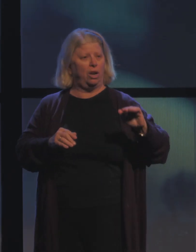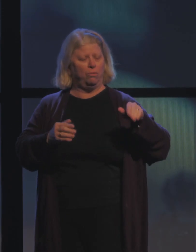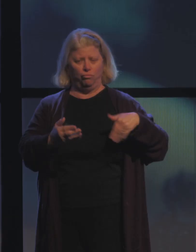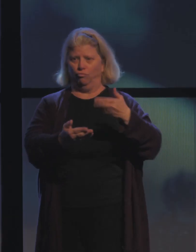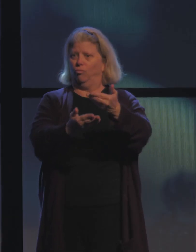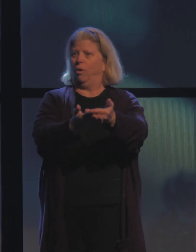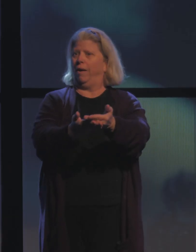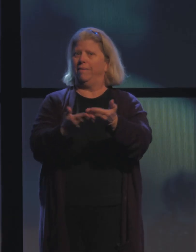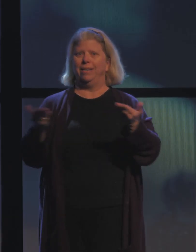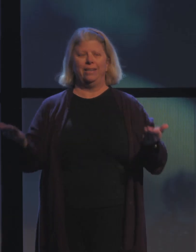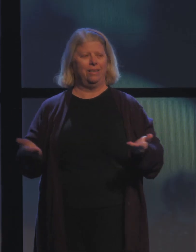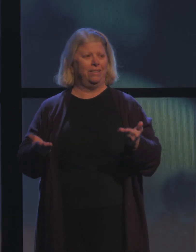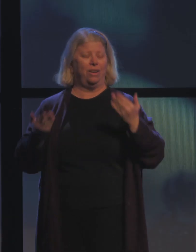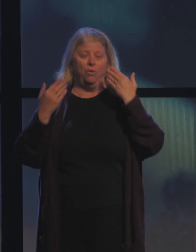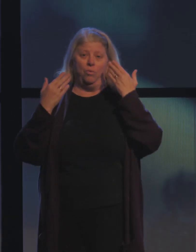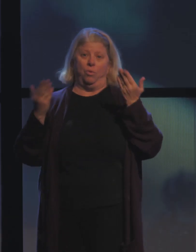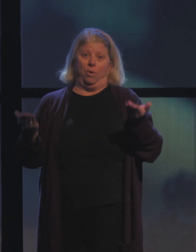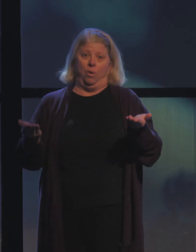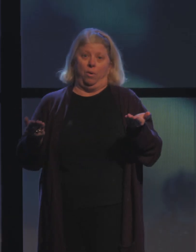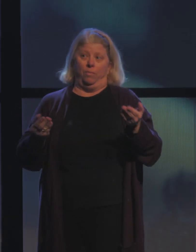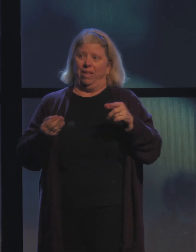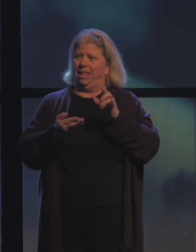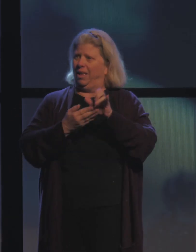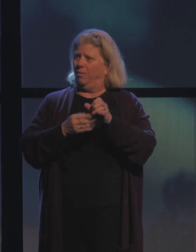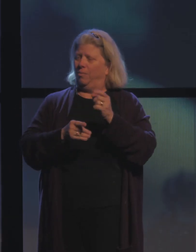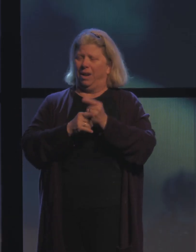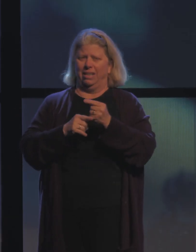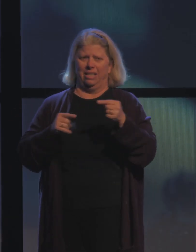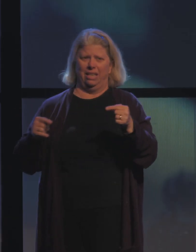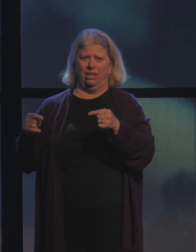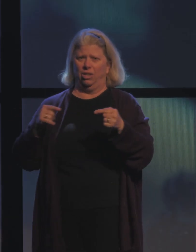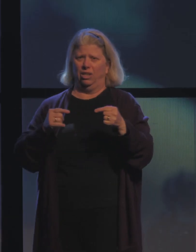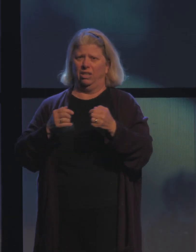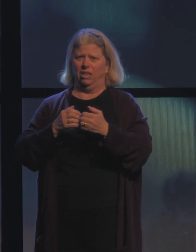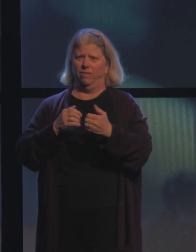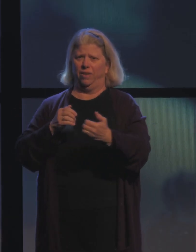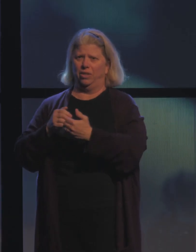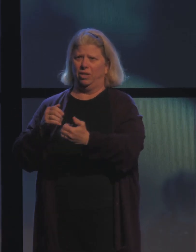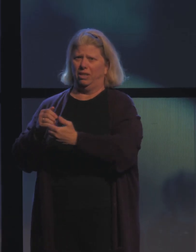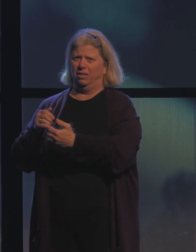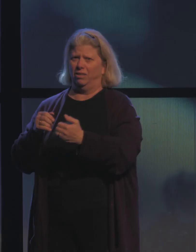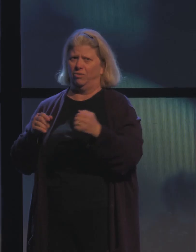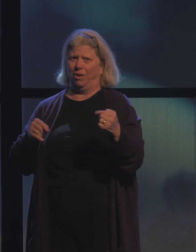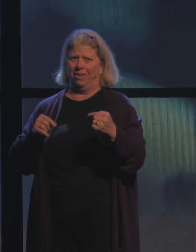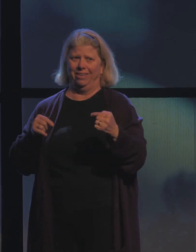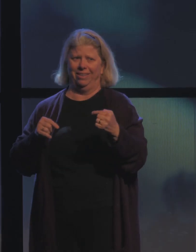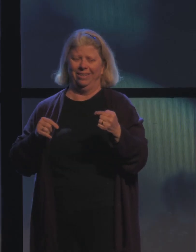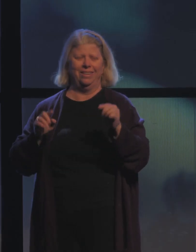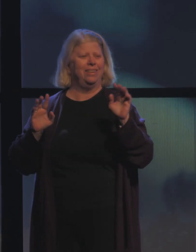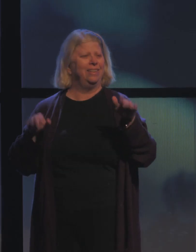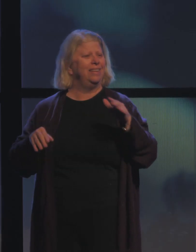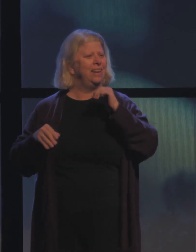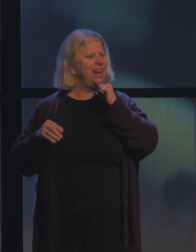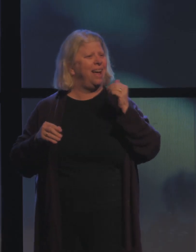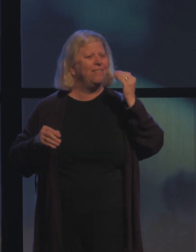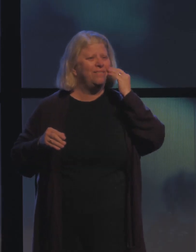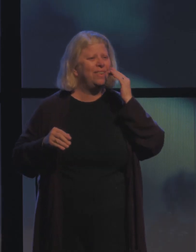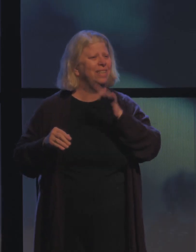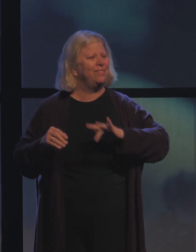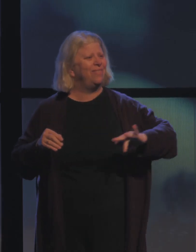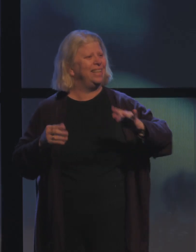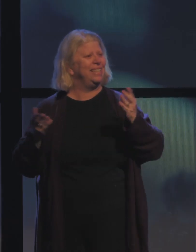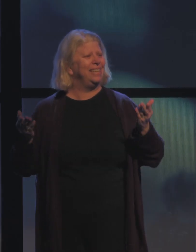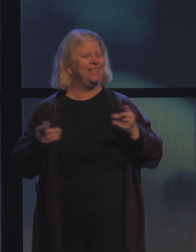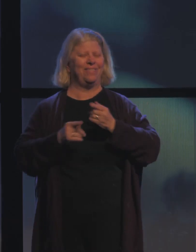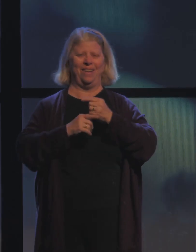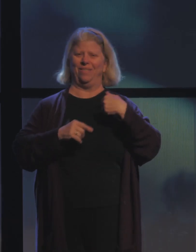arrived. We don't know anything about that, right? Tension, division, struggle. That's not a familiar space at